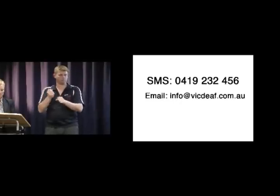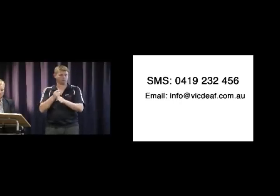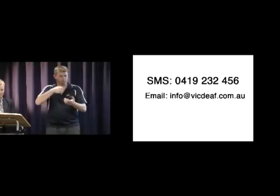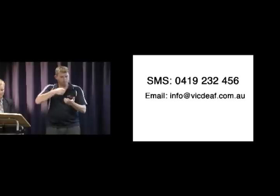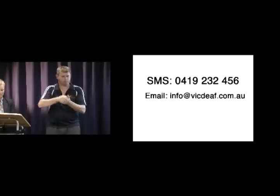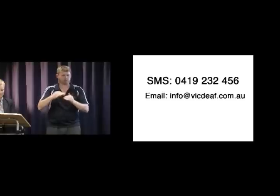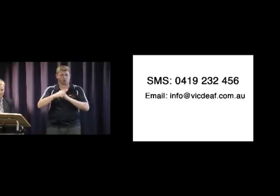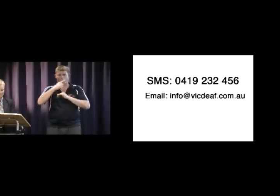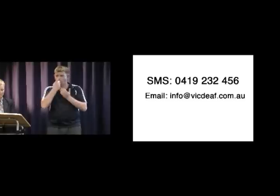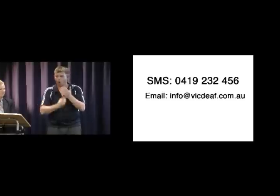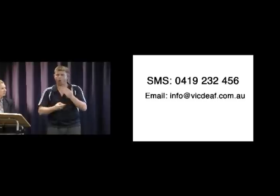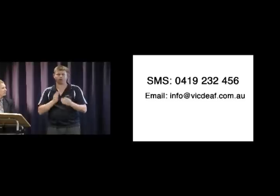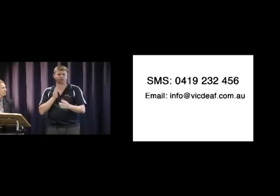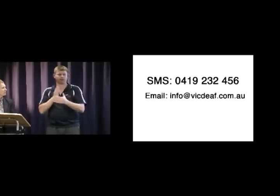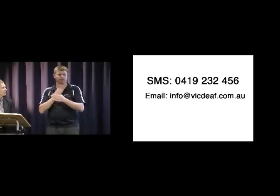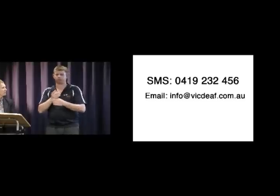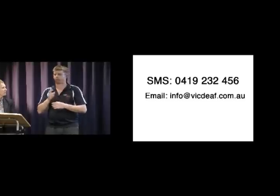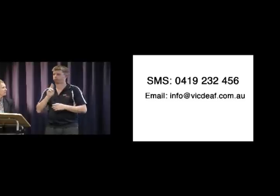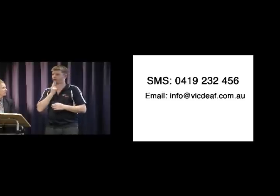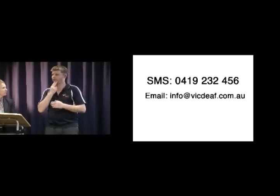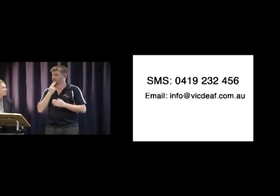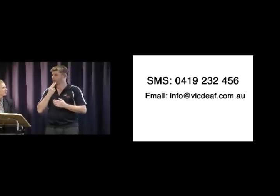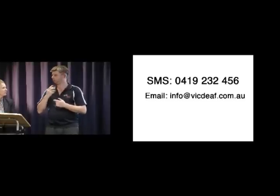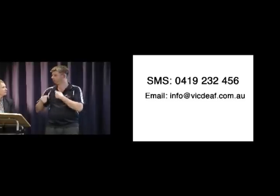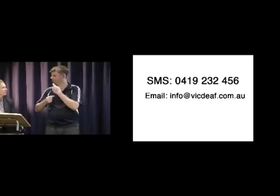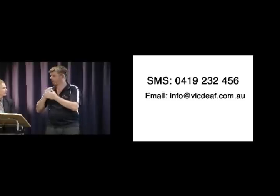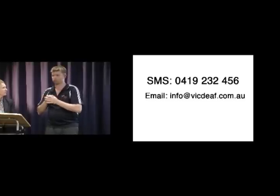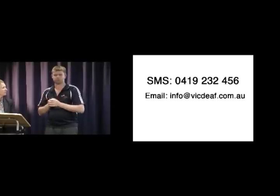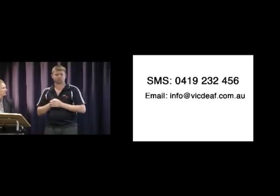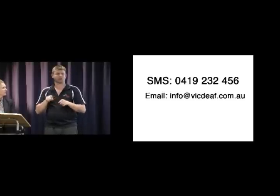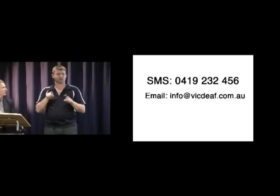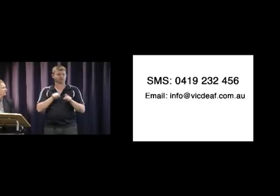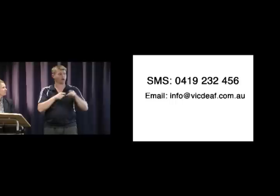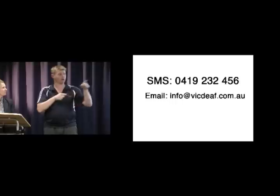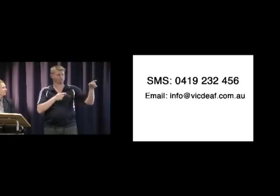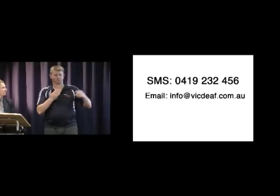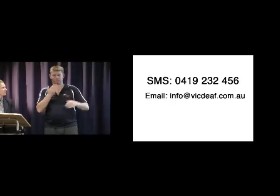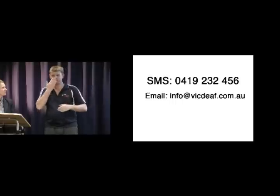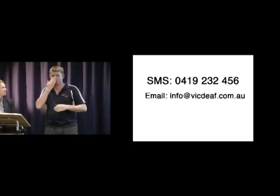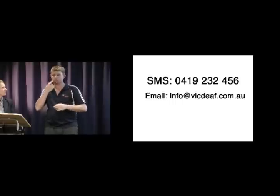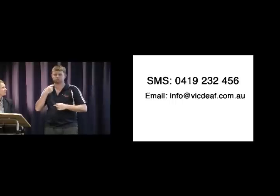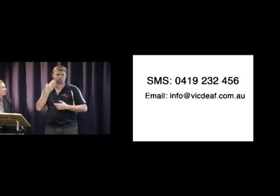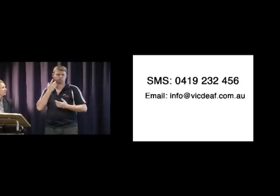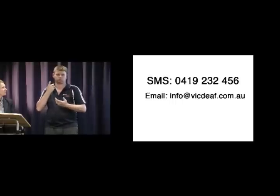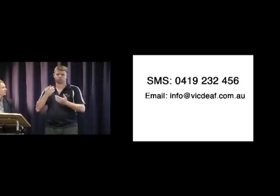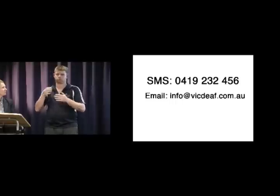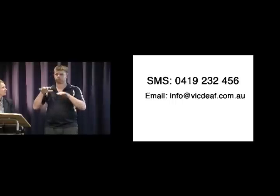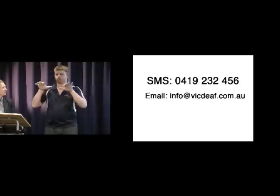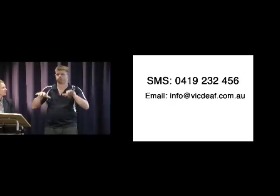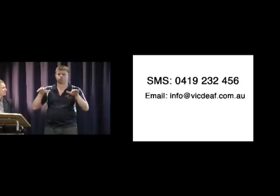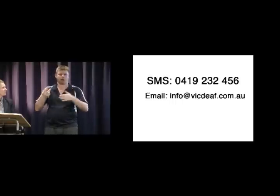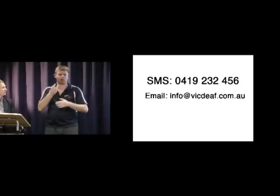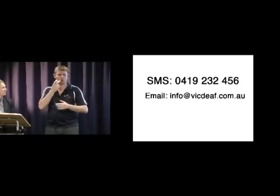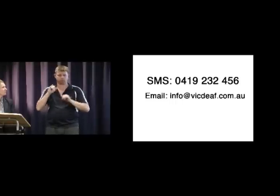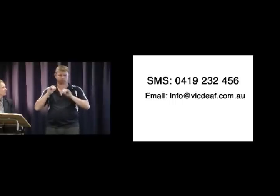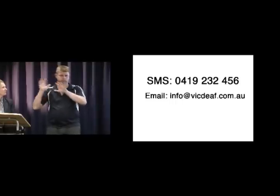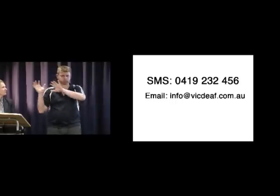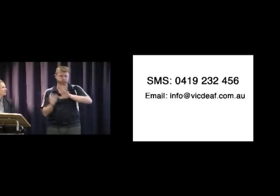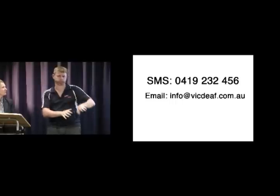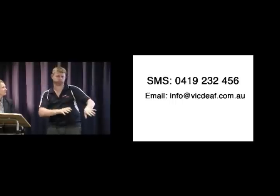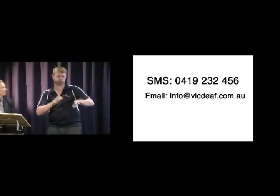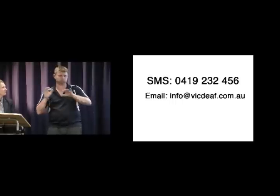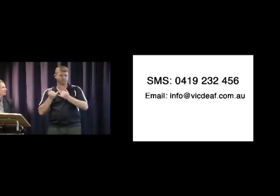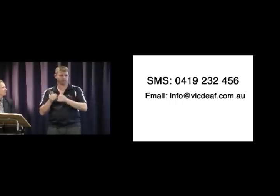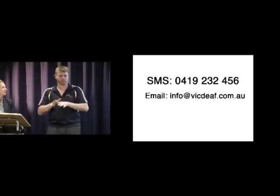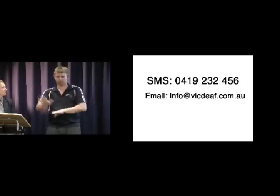the two offices, Deaf Victoria and Deaf Sports Australia, to be moved, relocated, and that would allow that whole